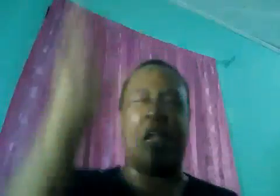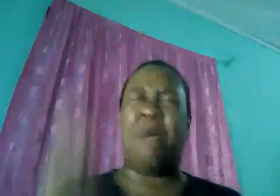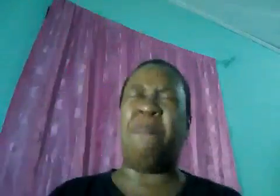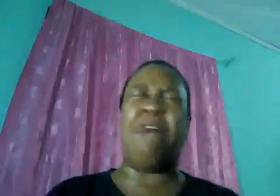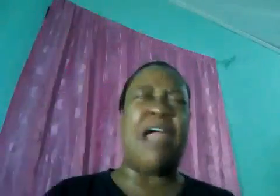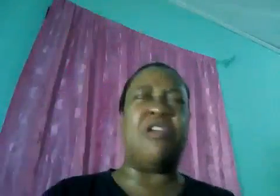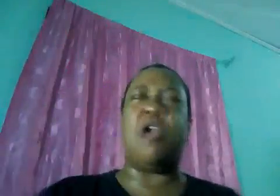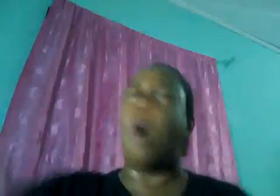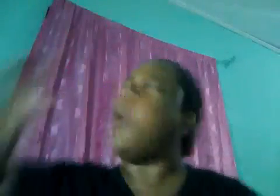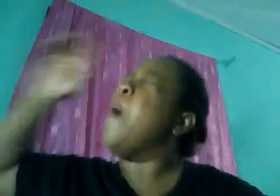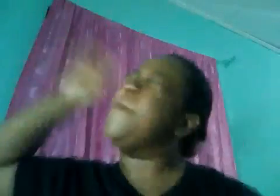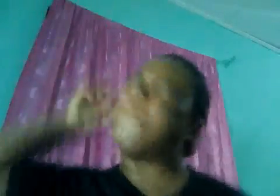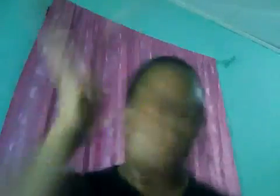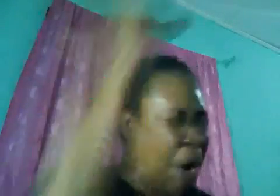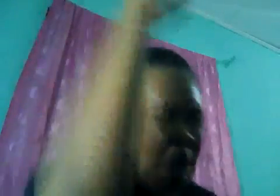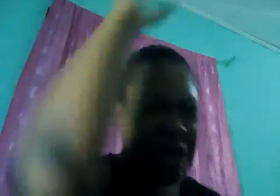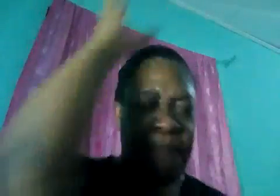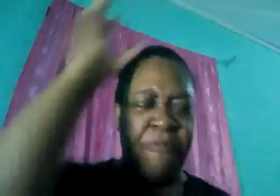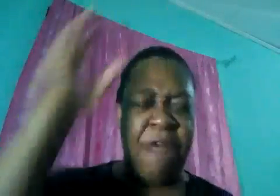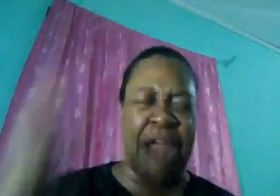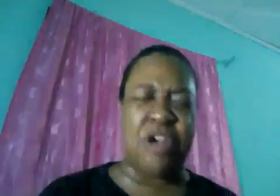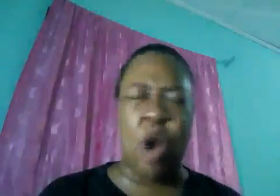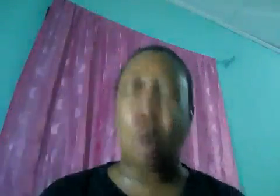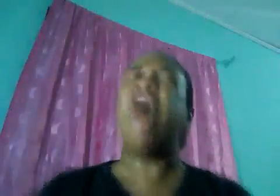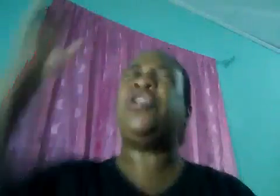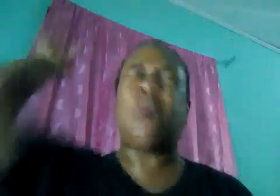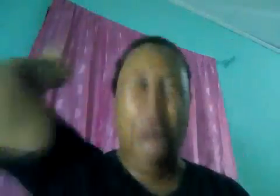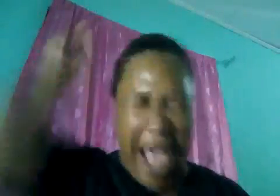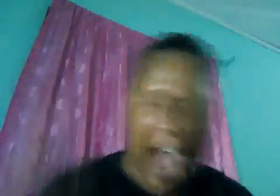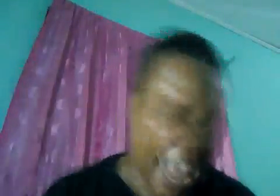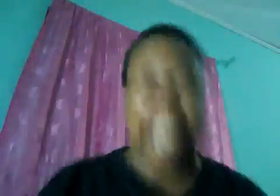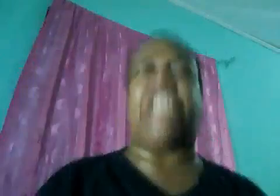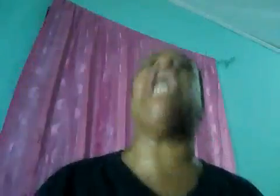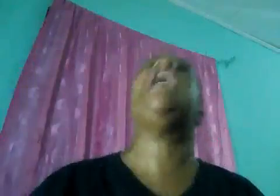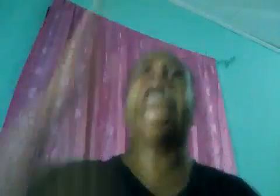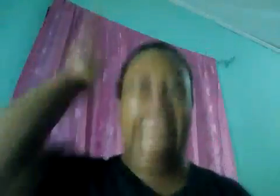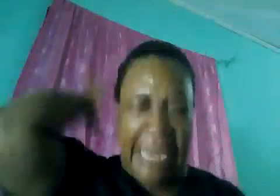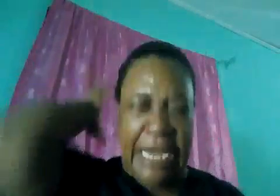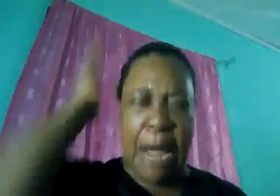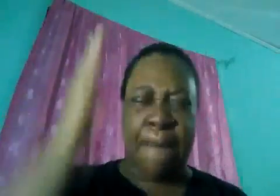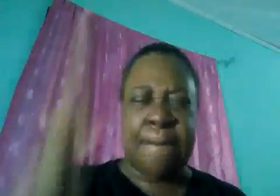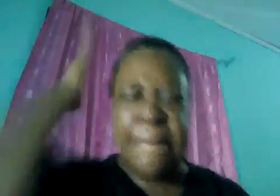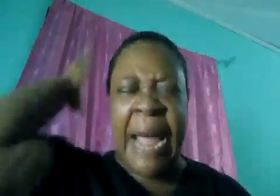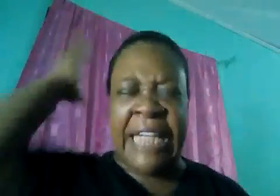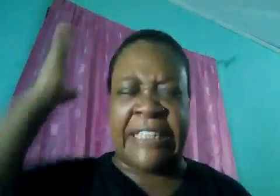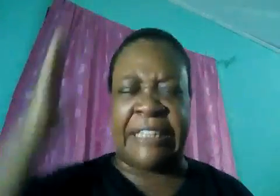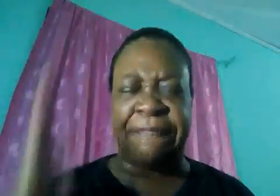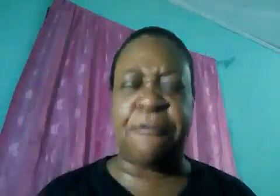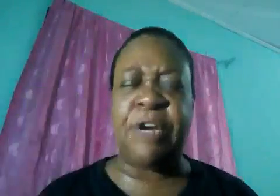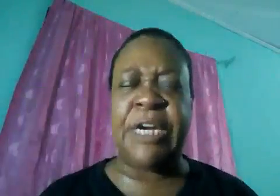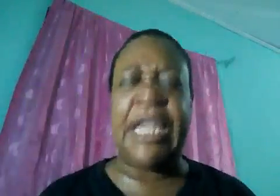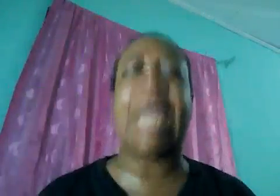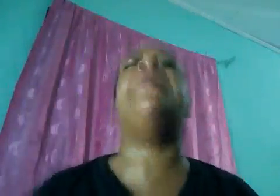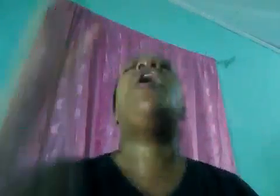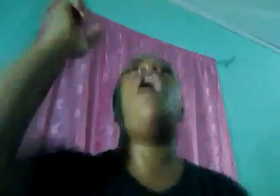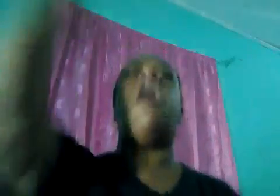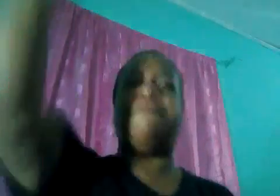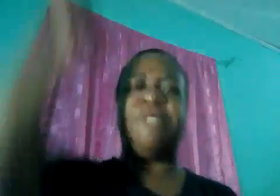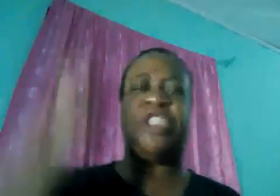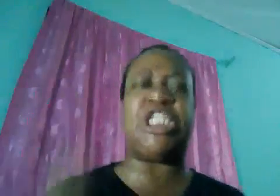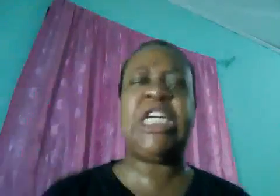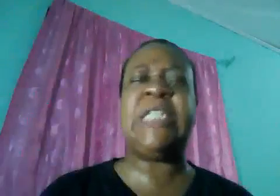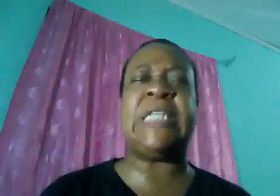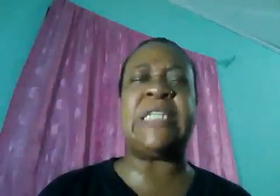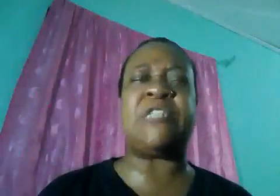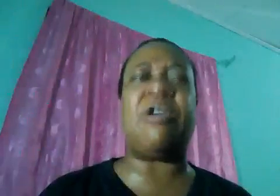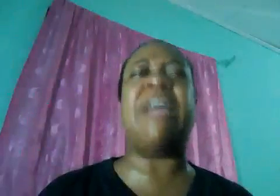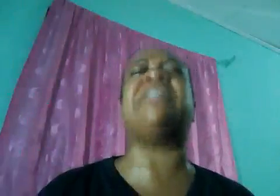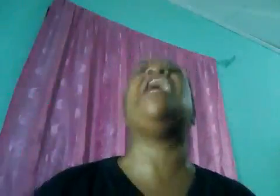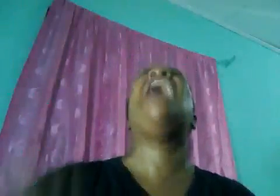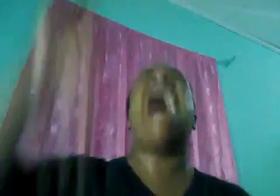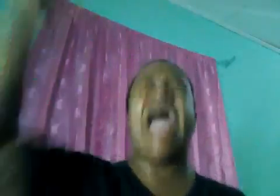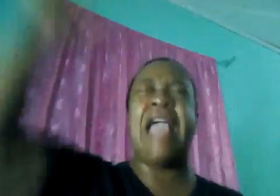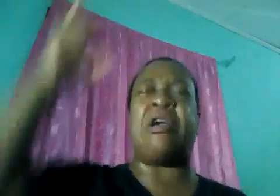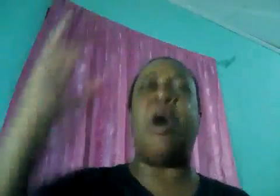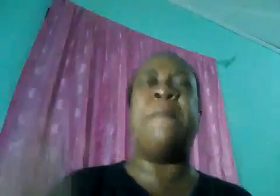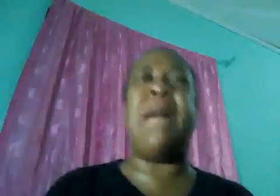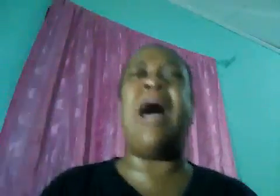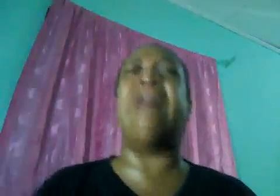now, burn them right now to ash in the mightiful name of Jesus Christ. I command the